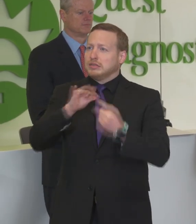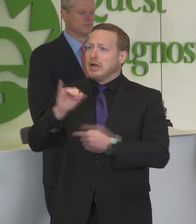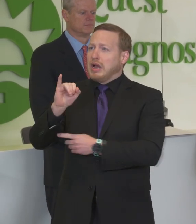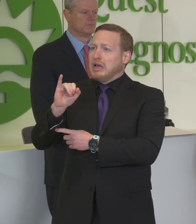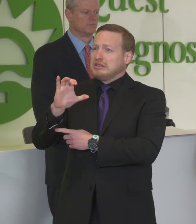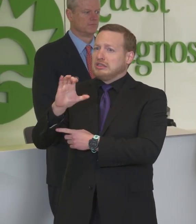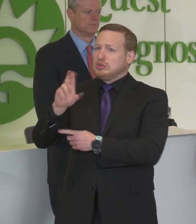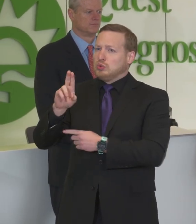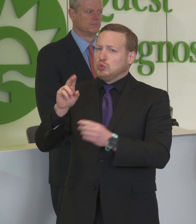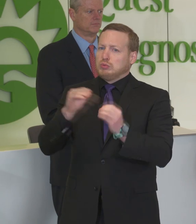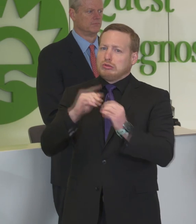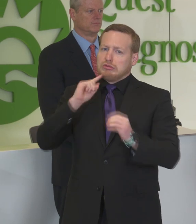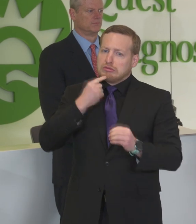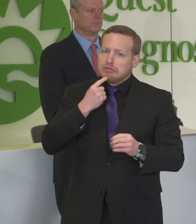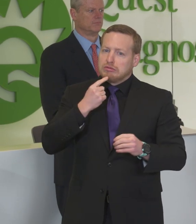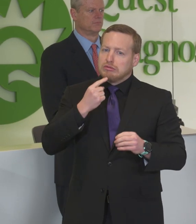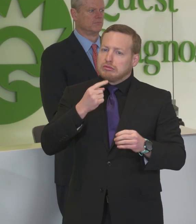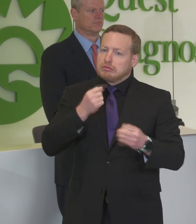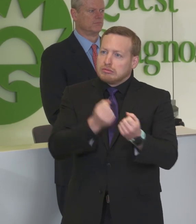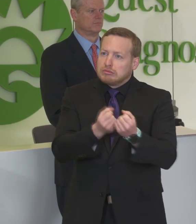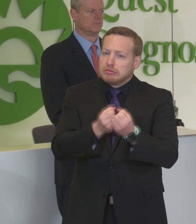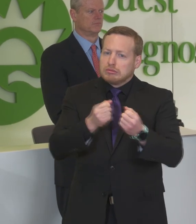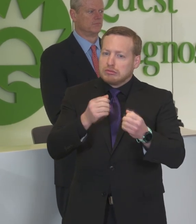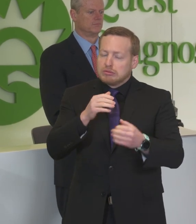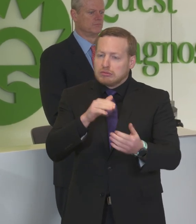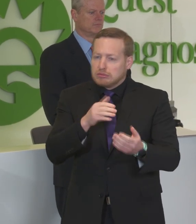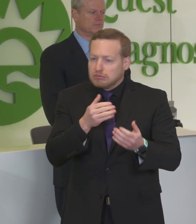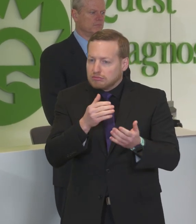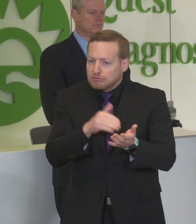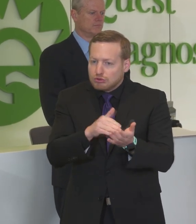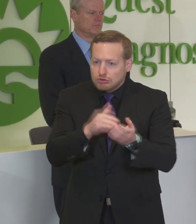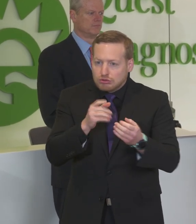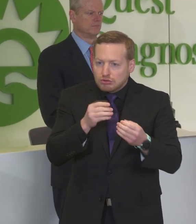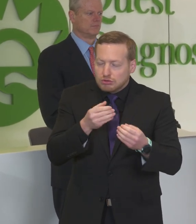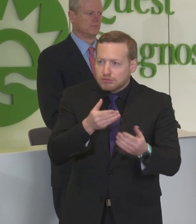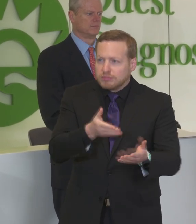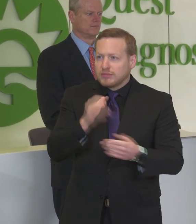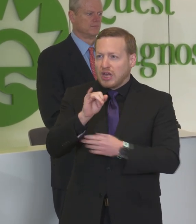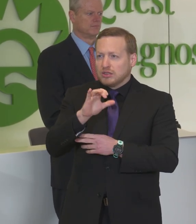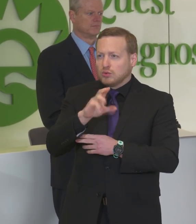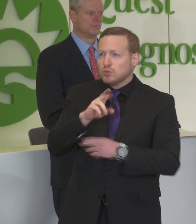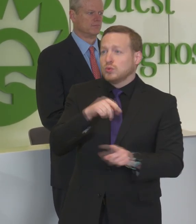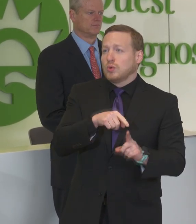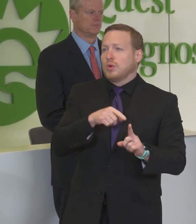So we're really pleased that Quest and Steve and the